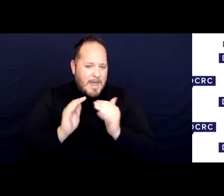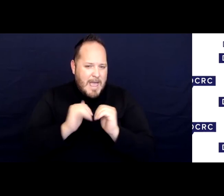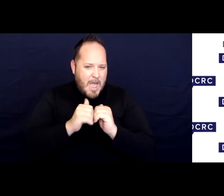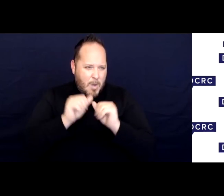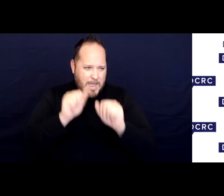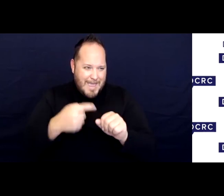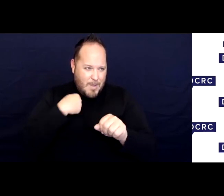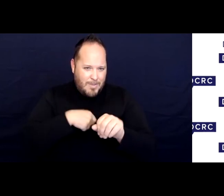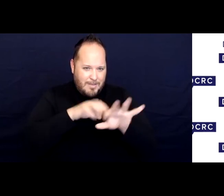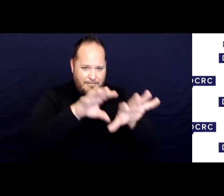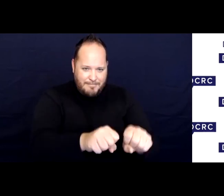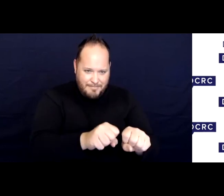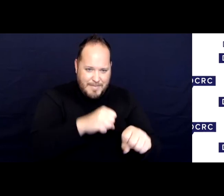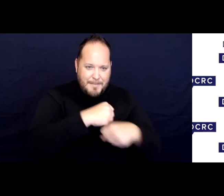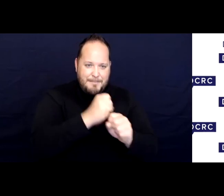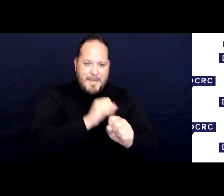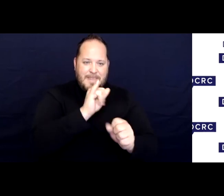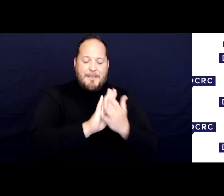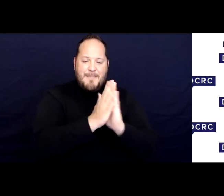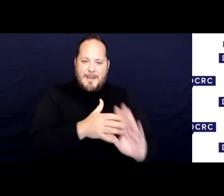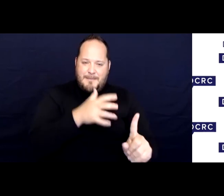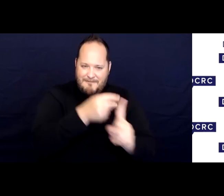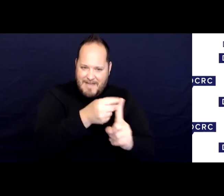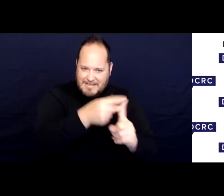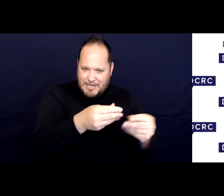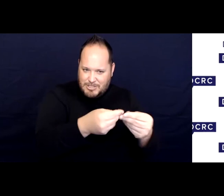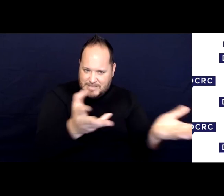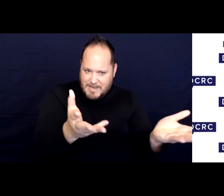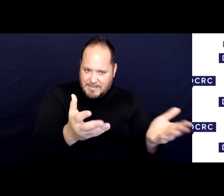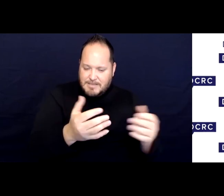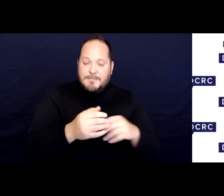that you know, in their community? And that is a